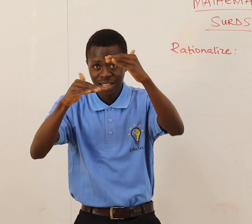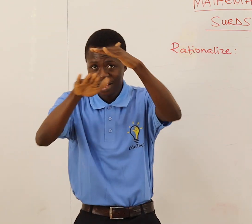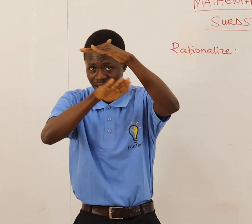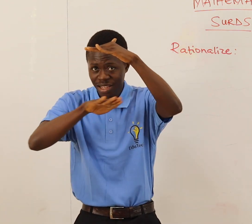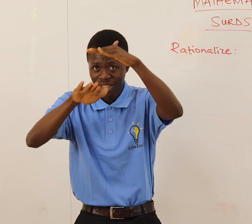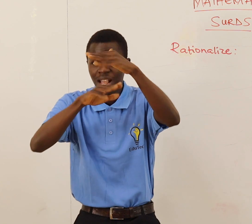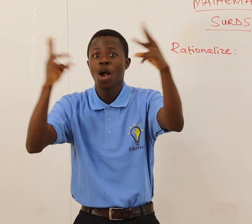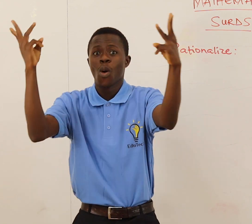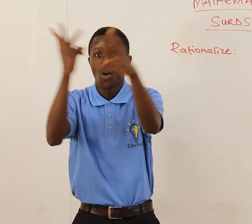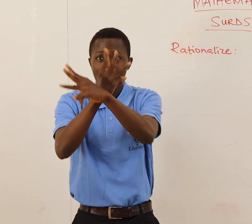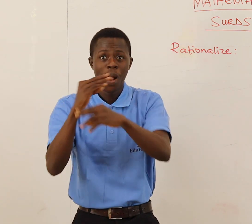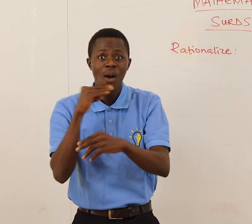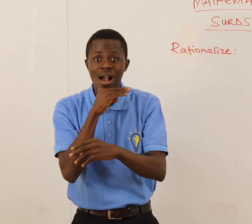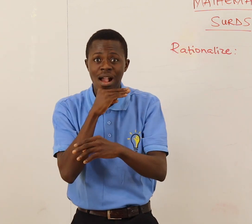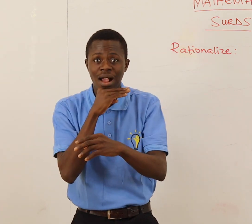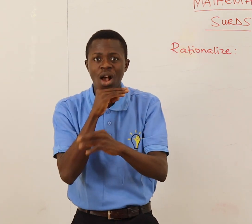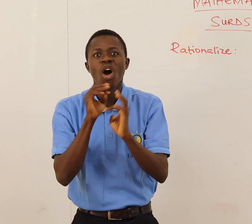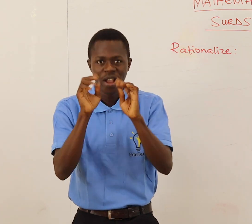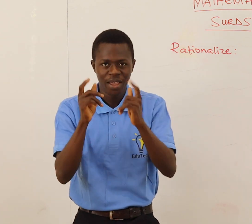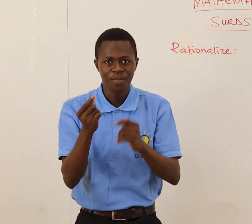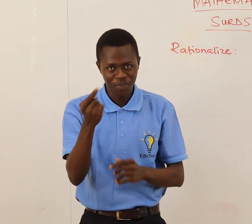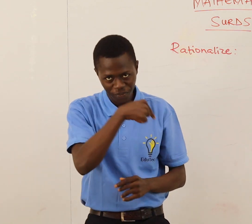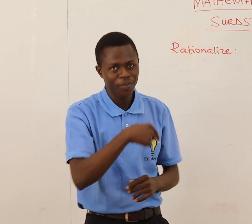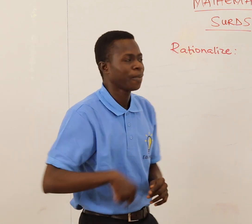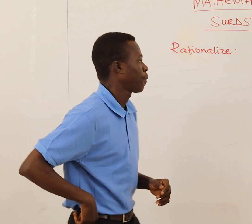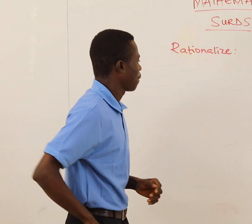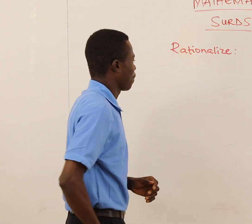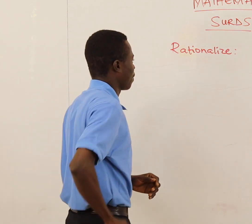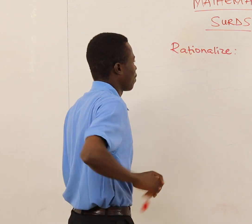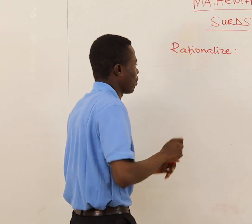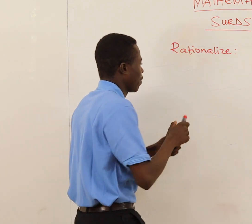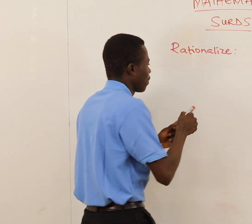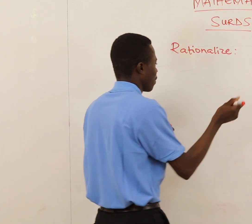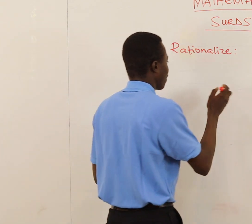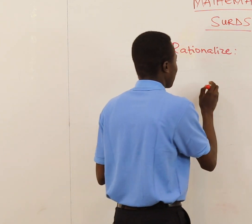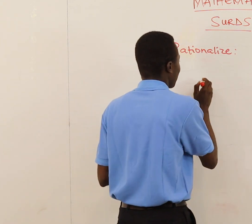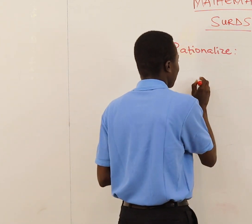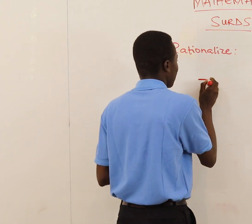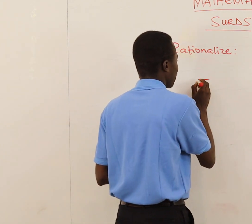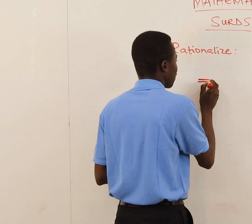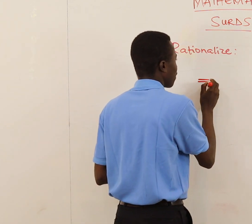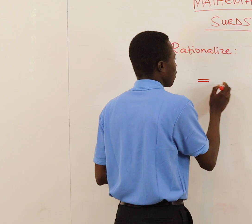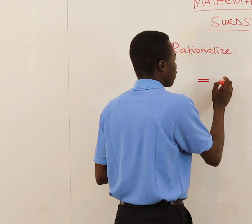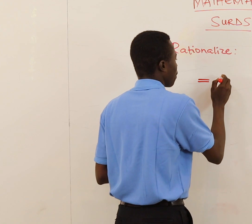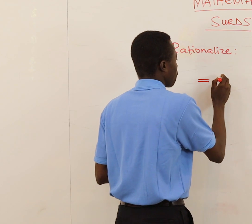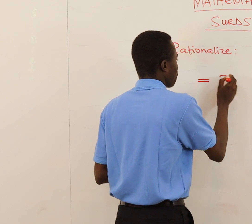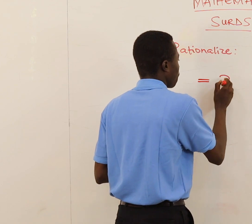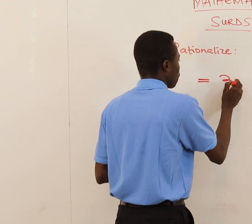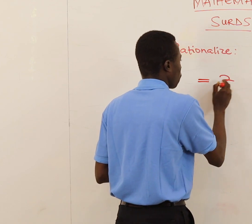Yes. So what do? We multiply it by the numerator and then we multiply it by the denominator as